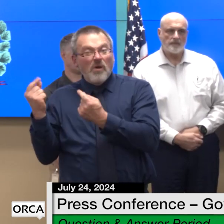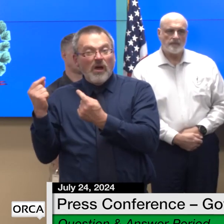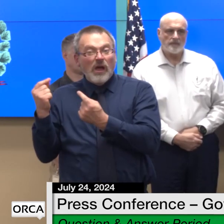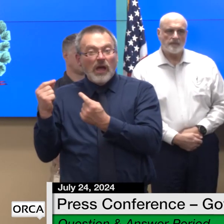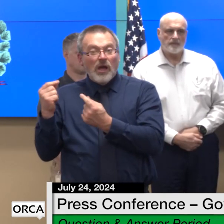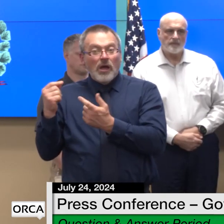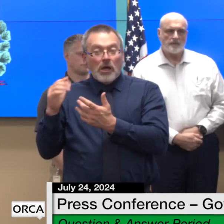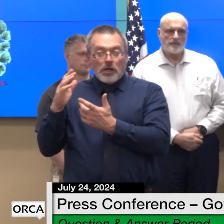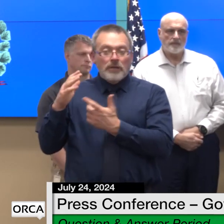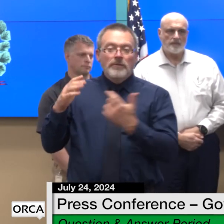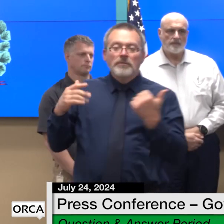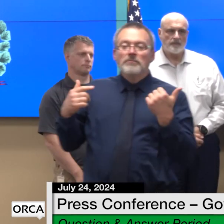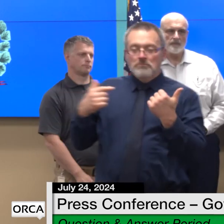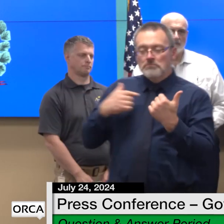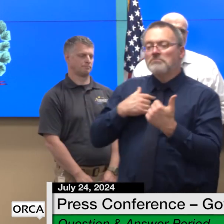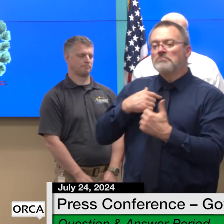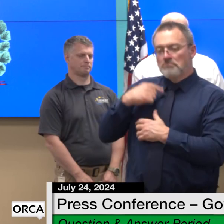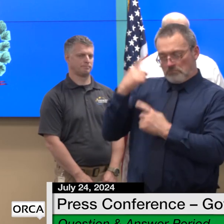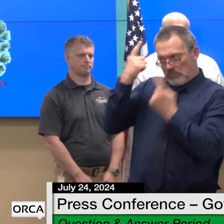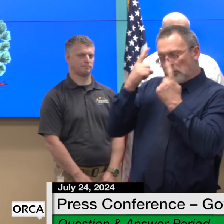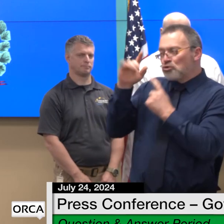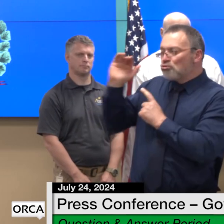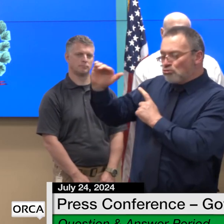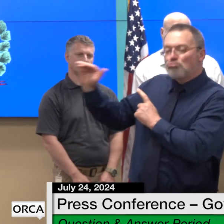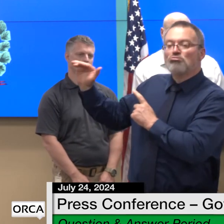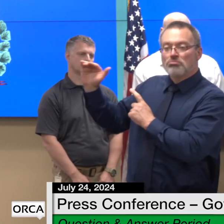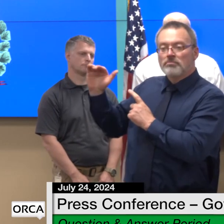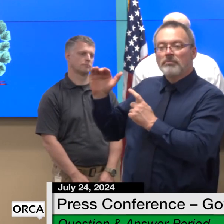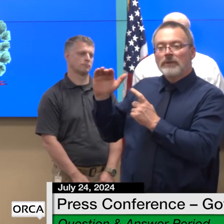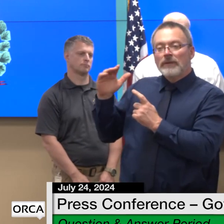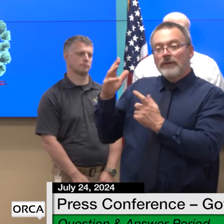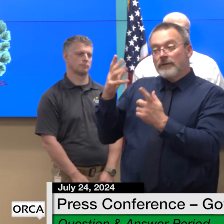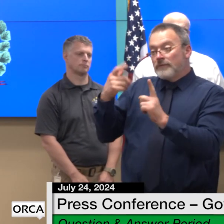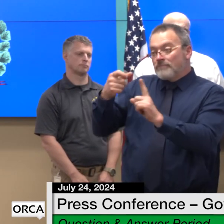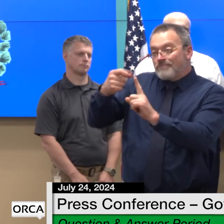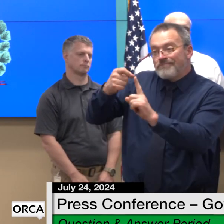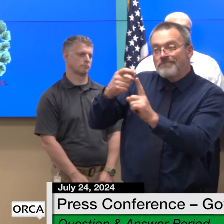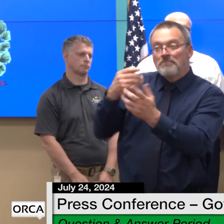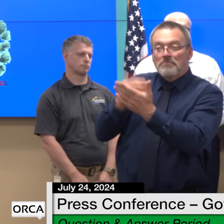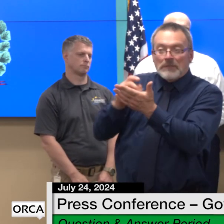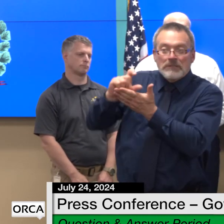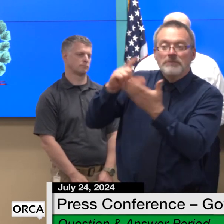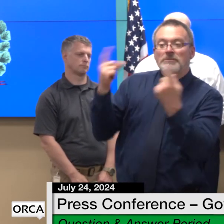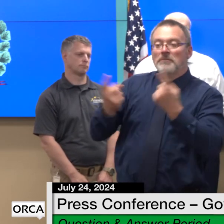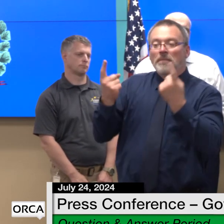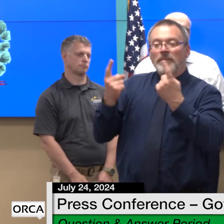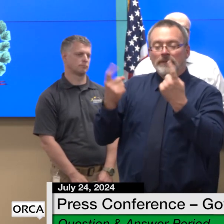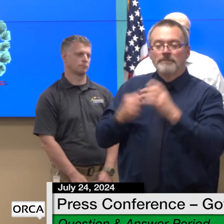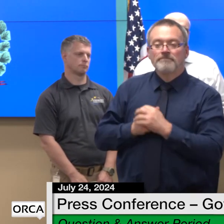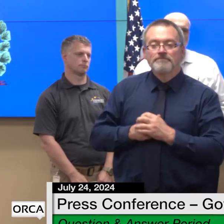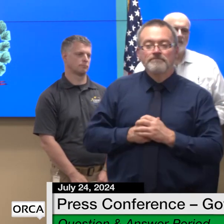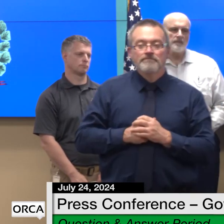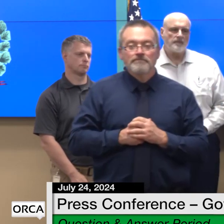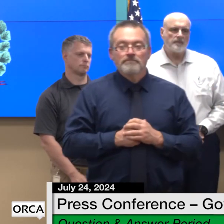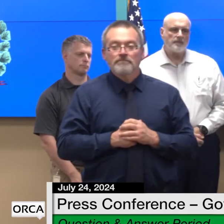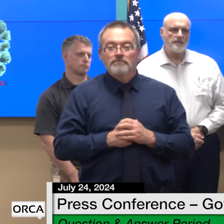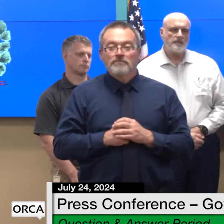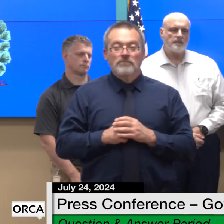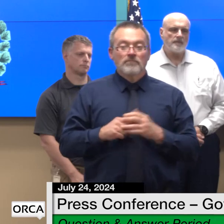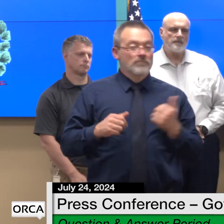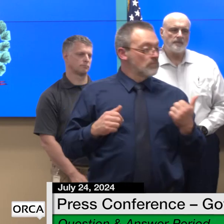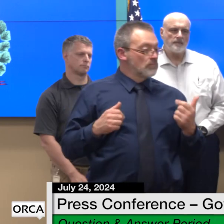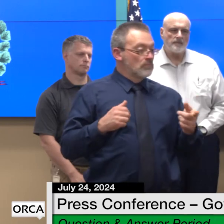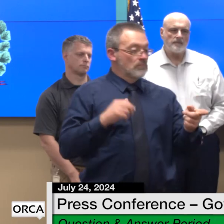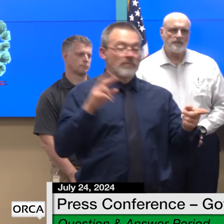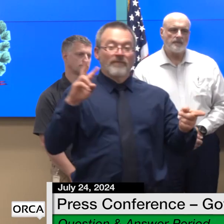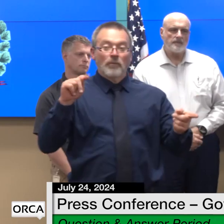direct stimulus. All the above. Do you foresee a need to call an emergency legislative session to get that work done?